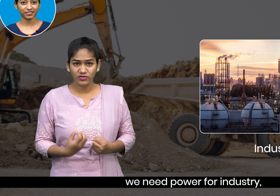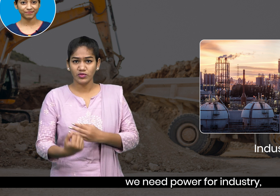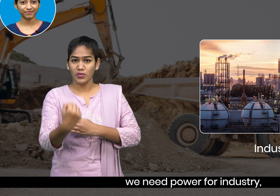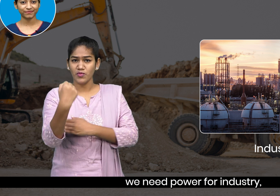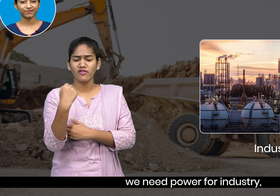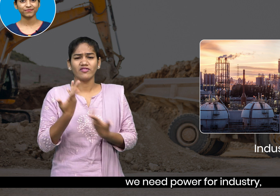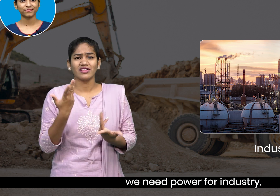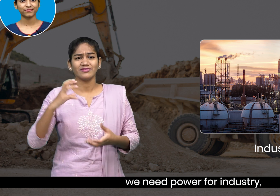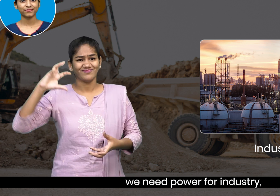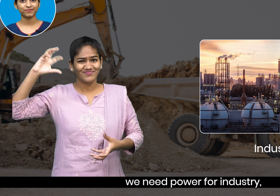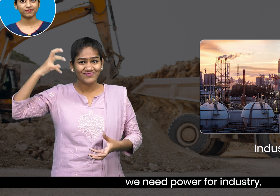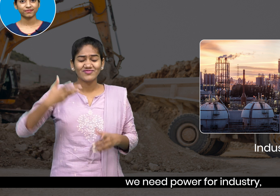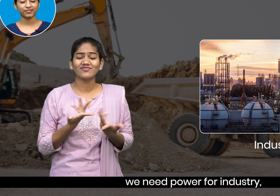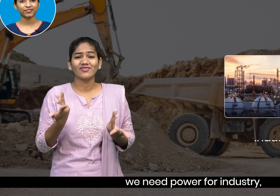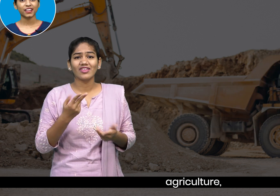industry,